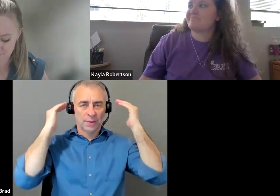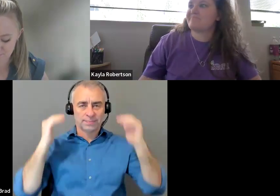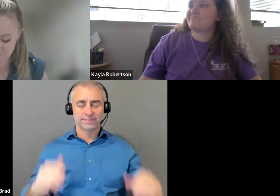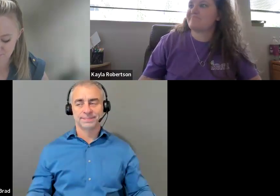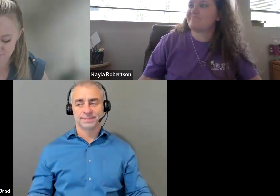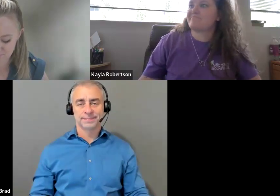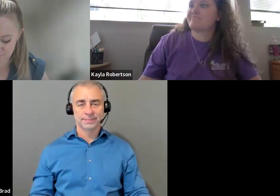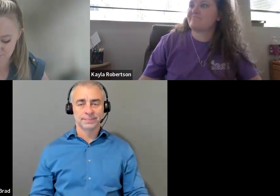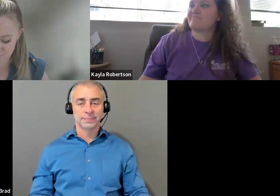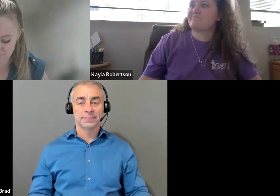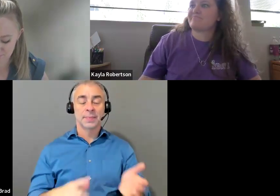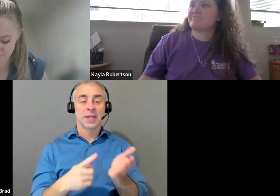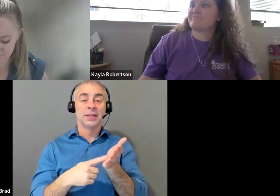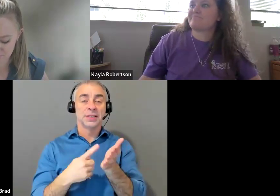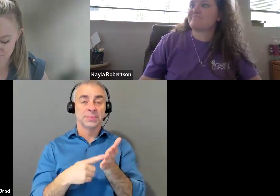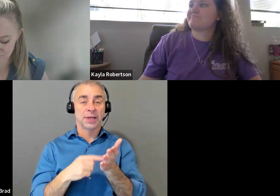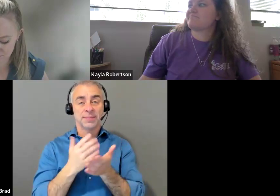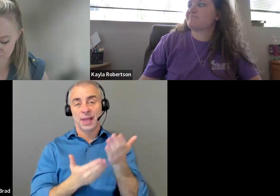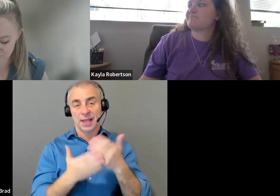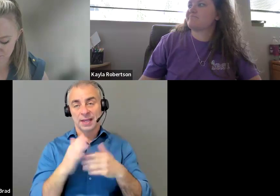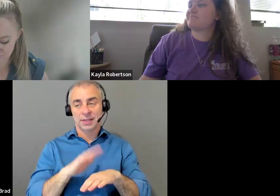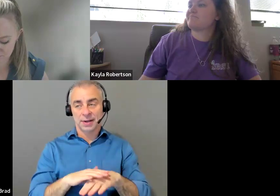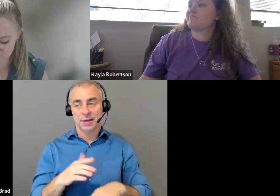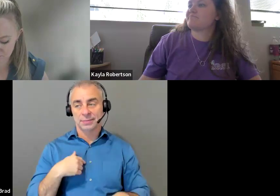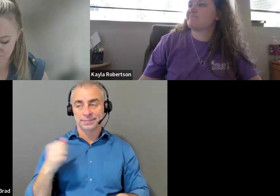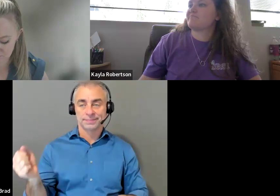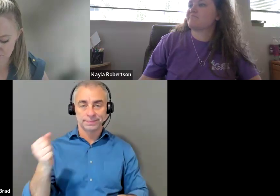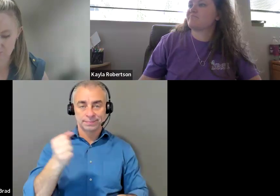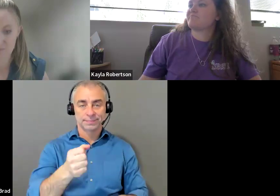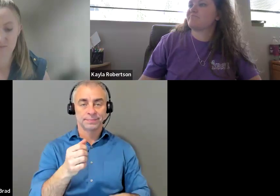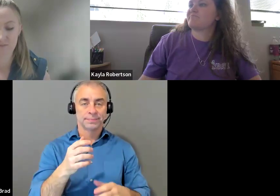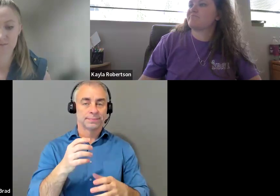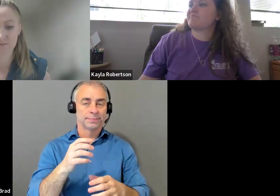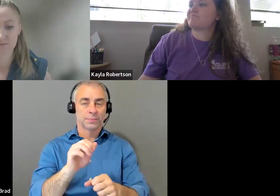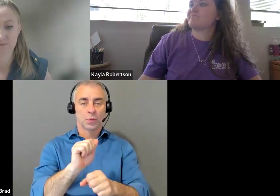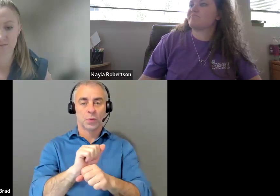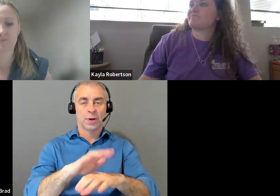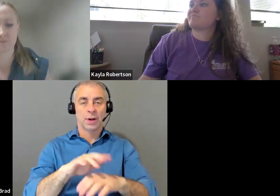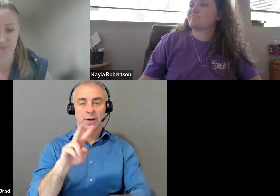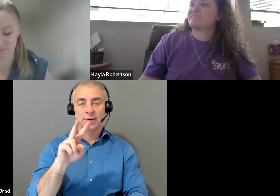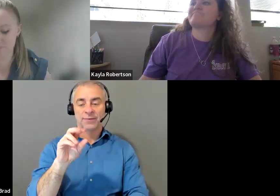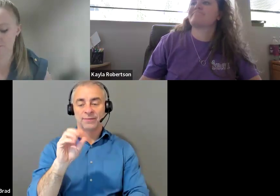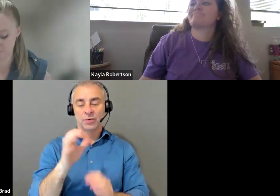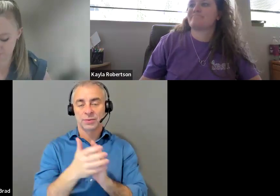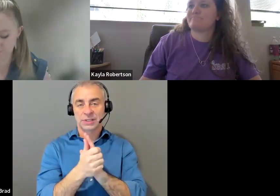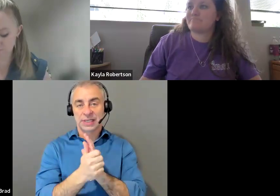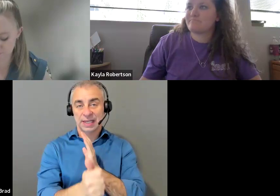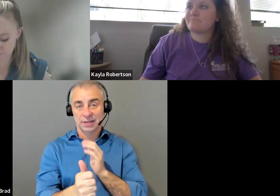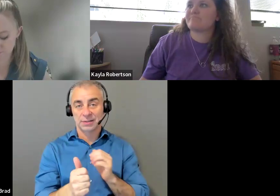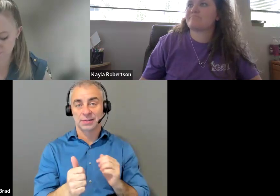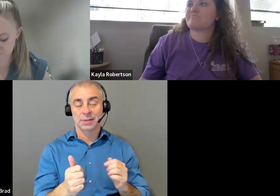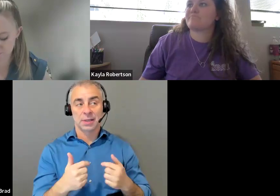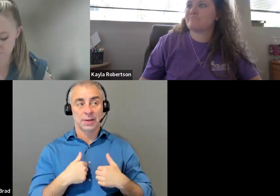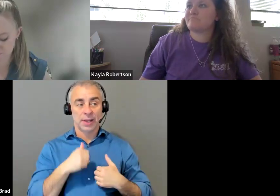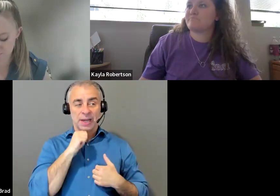Occasionally, there are some hands-on things you can bring in, try to work on some of those vocational skills without really being a voc